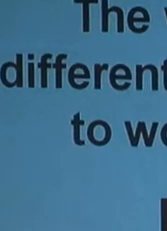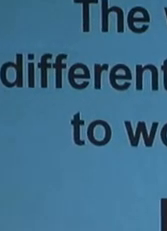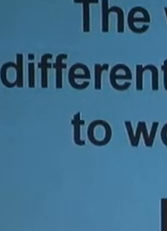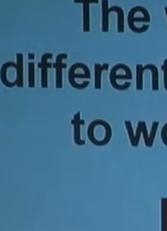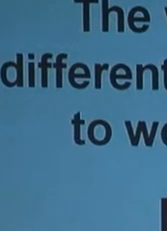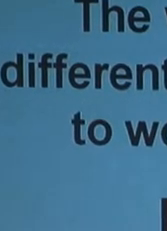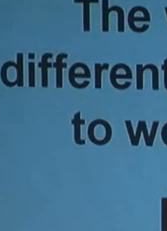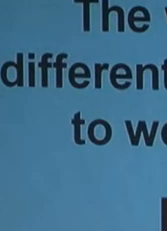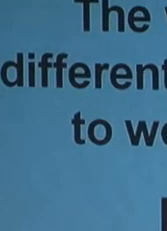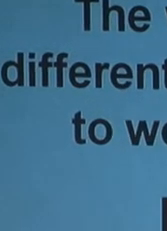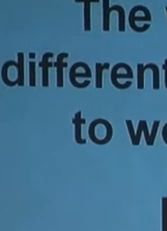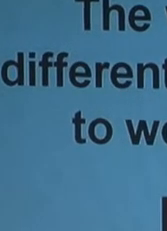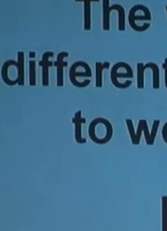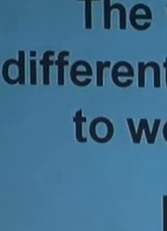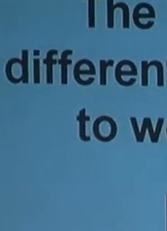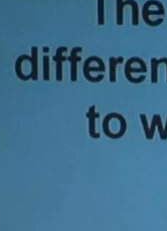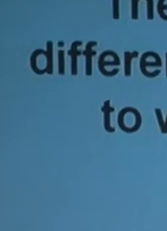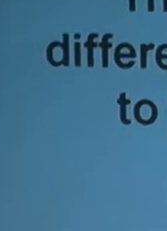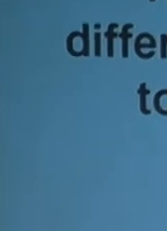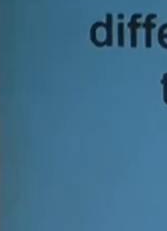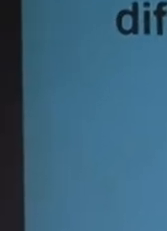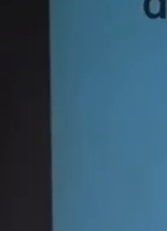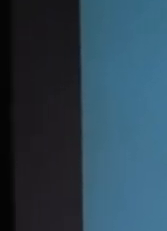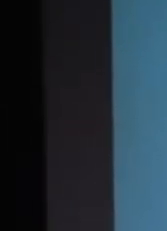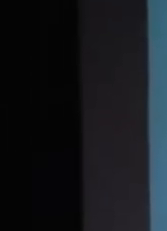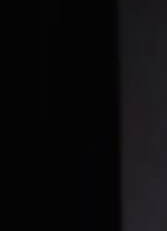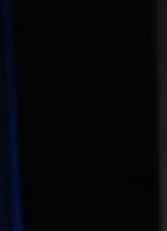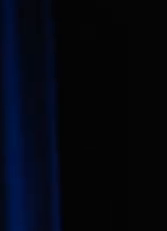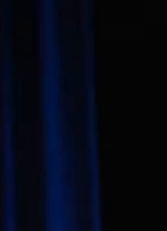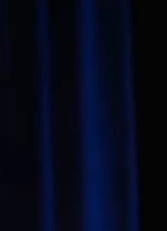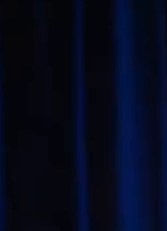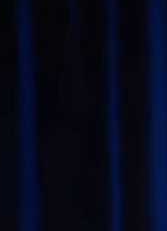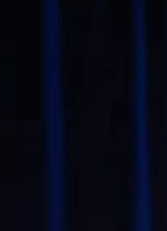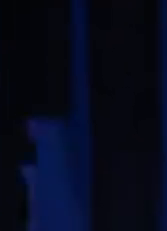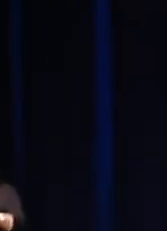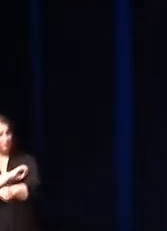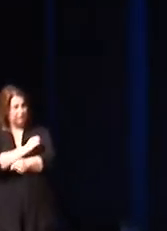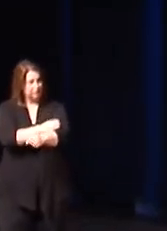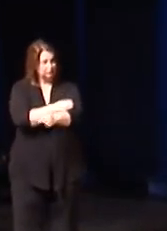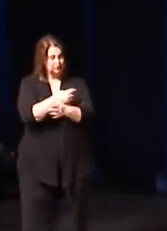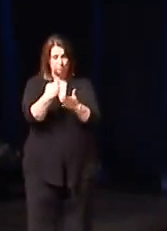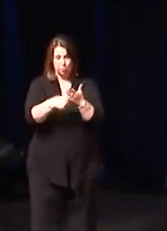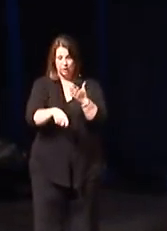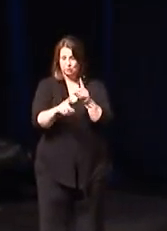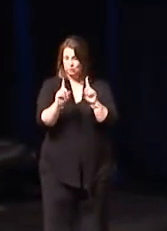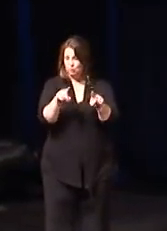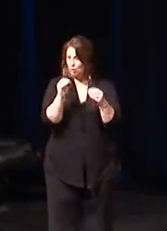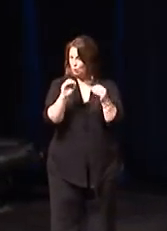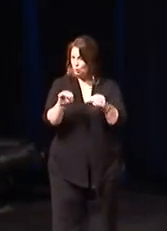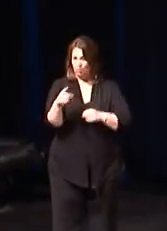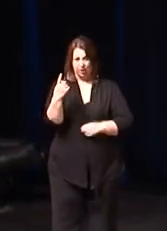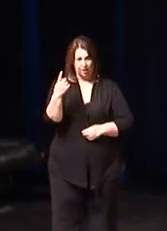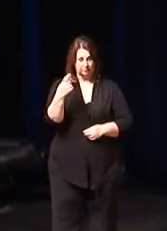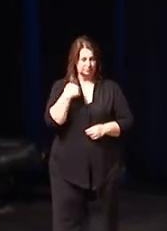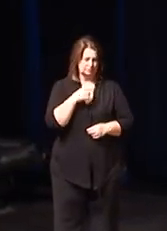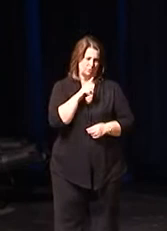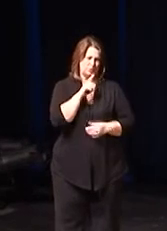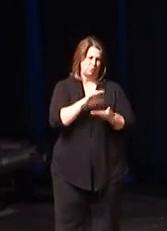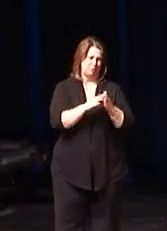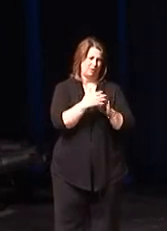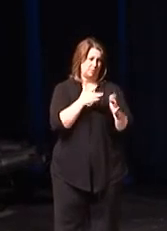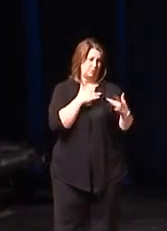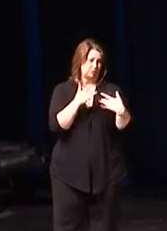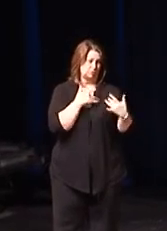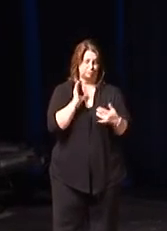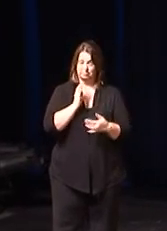going to Silicon Valley, ought to be solving the energy crisis going nowhere. And I think I'm really getting concerned that our schools